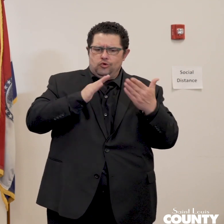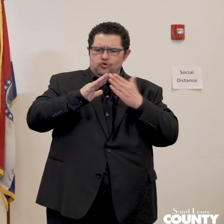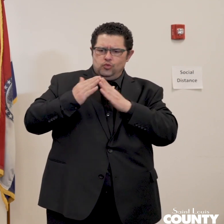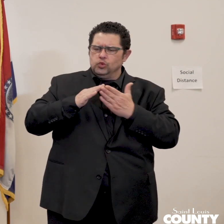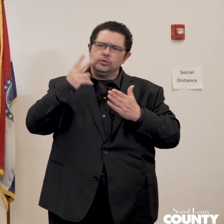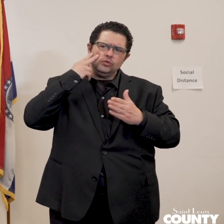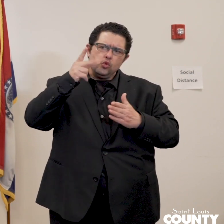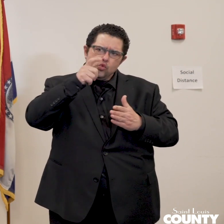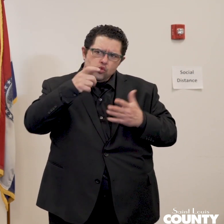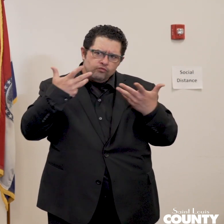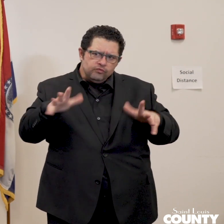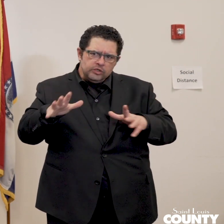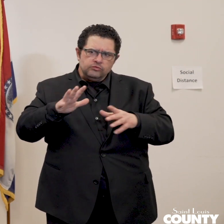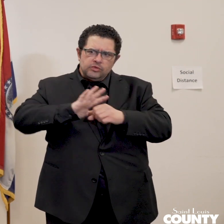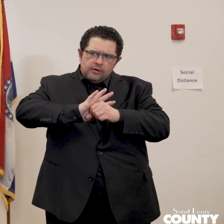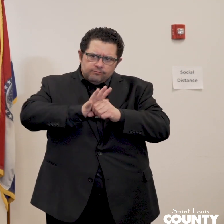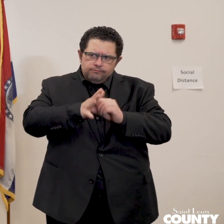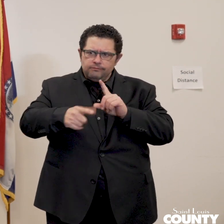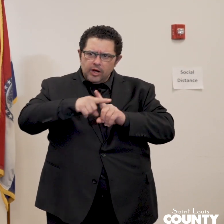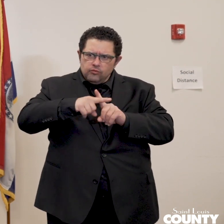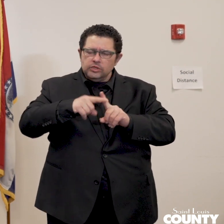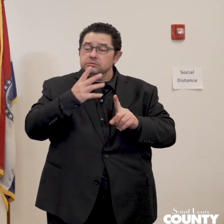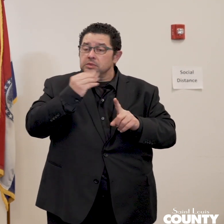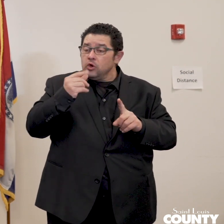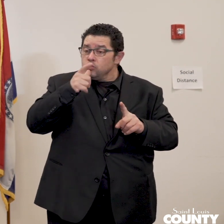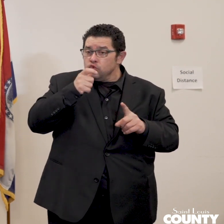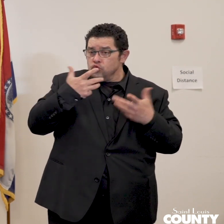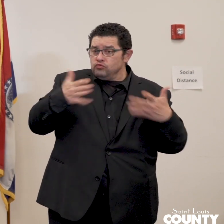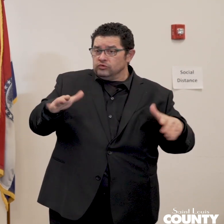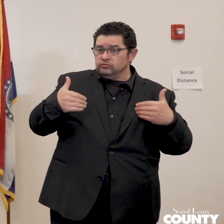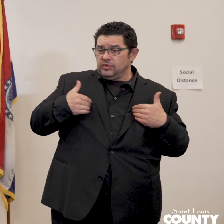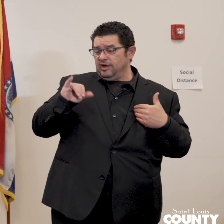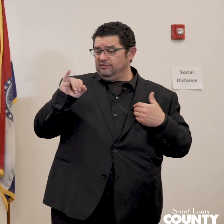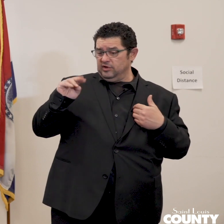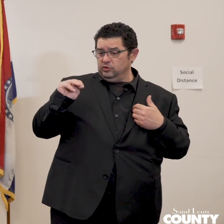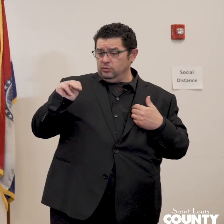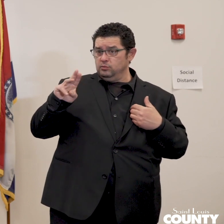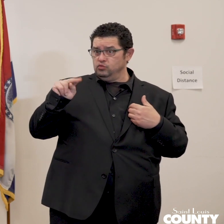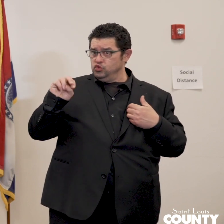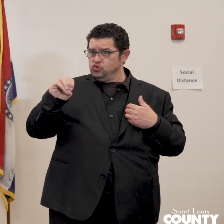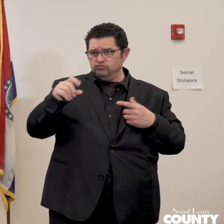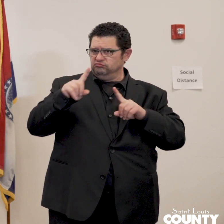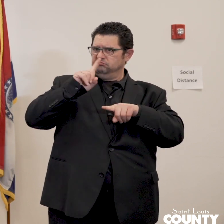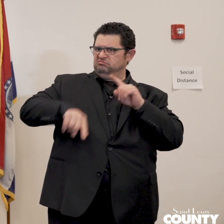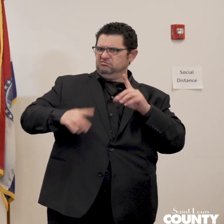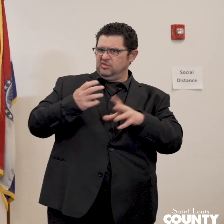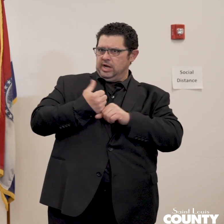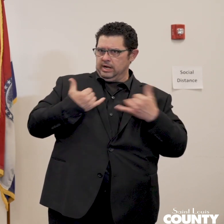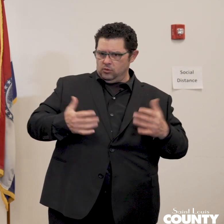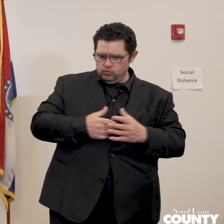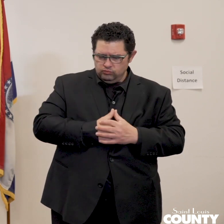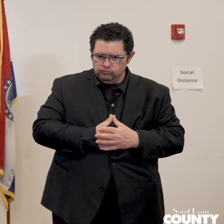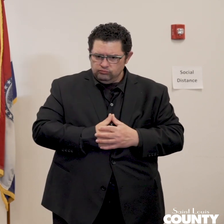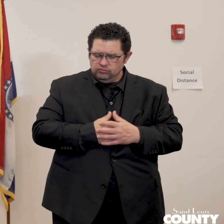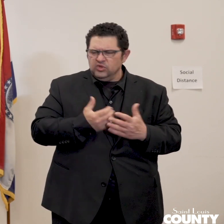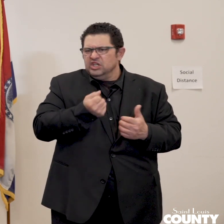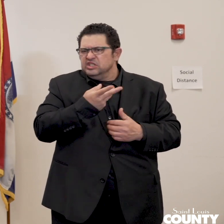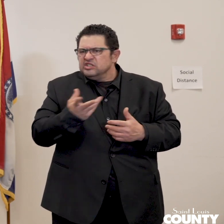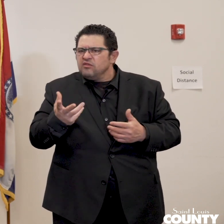virus and who may have developed some sort of possible immunity. There are two main types of tests: serology